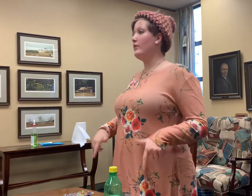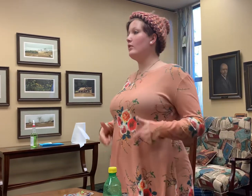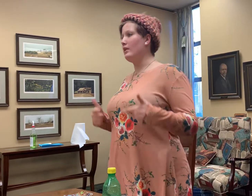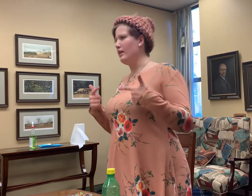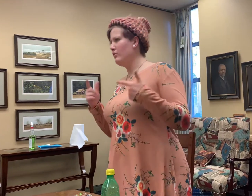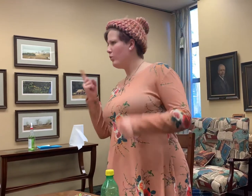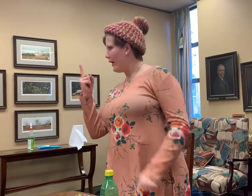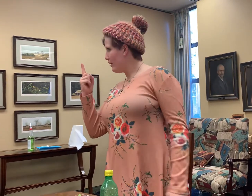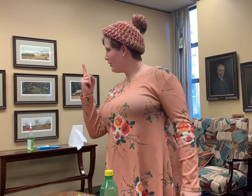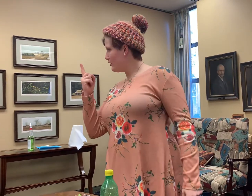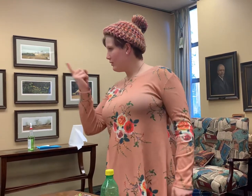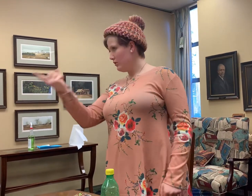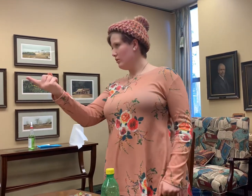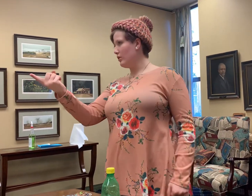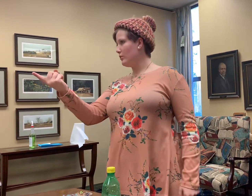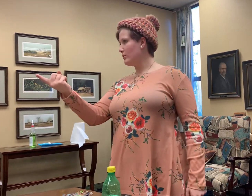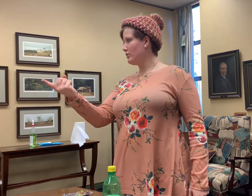live where? You.